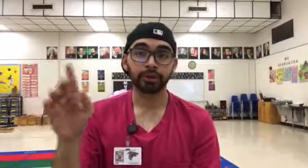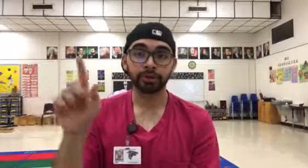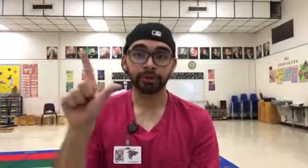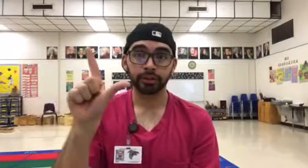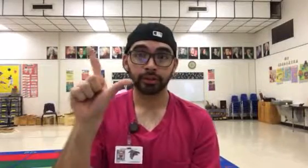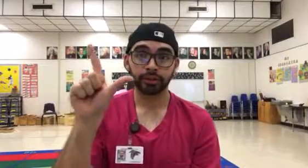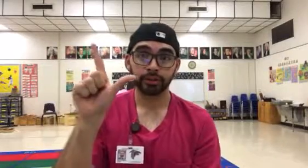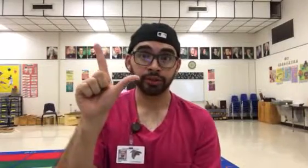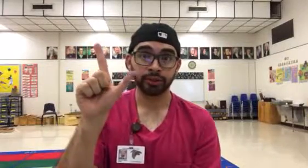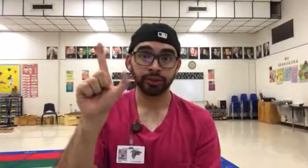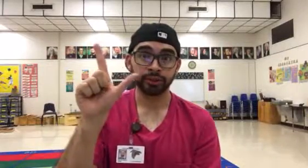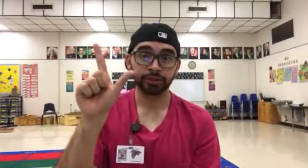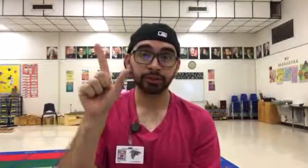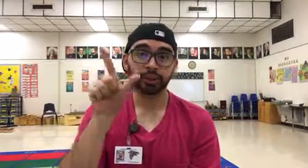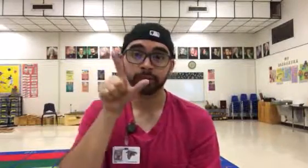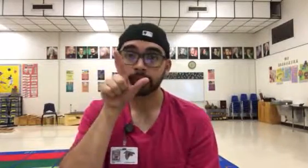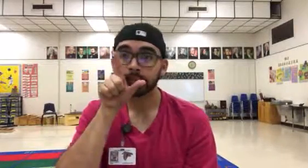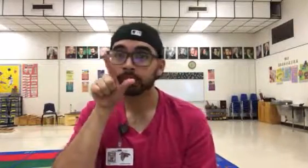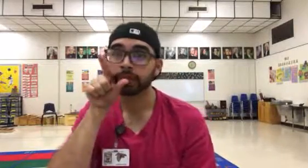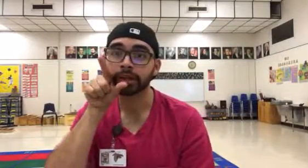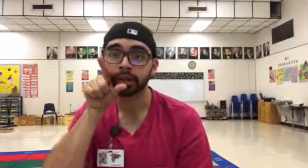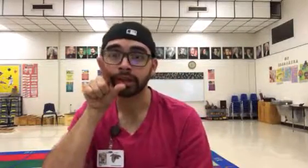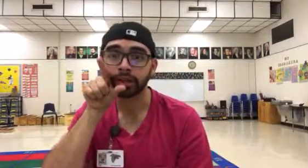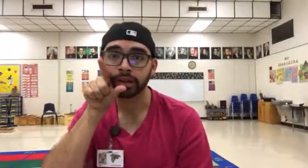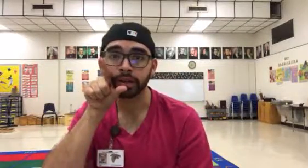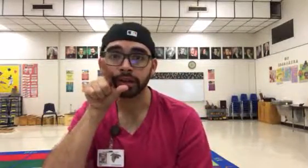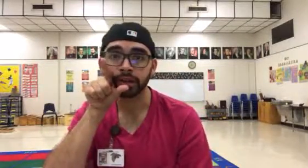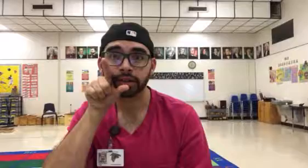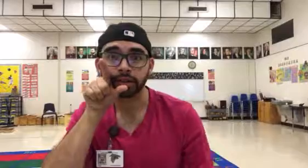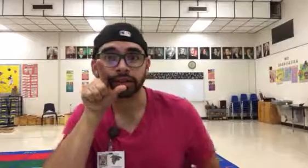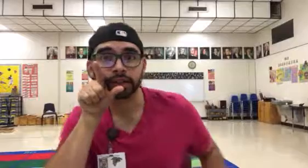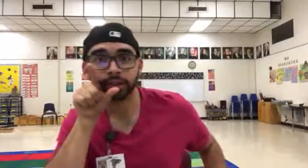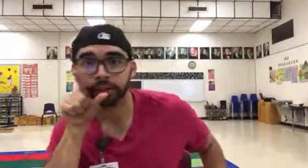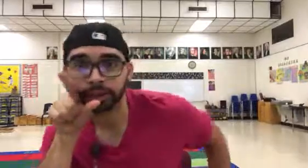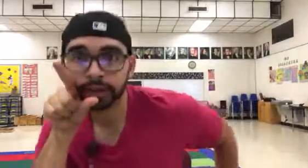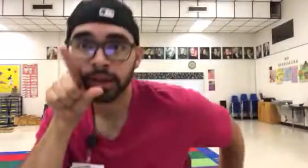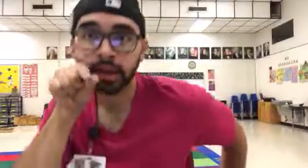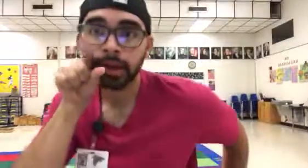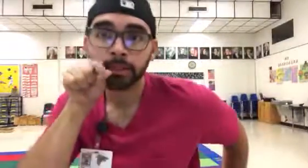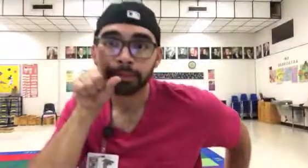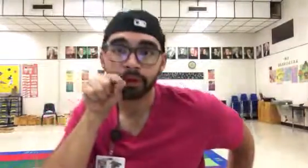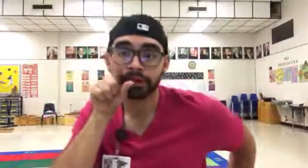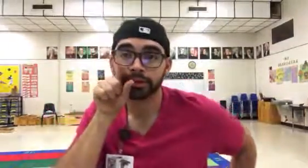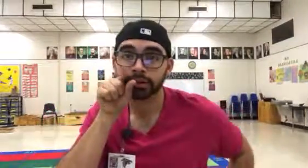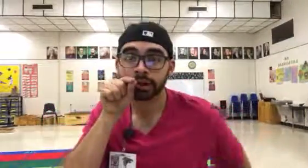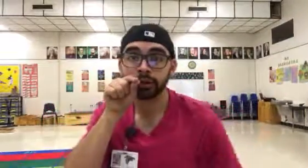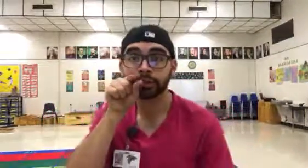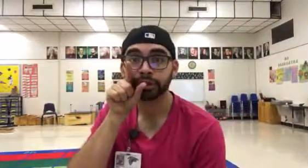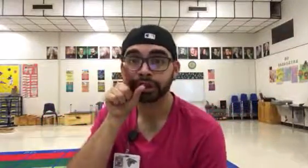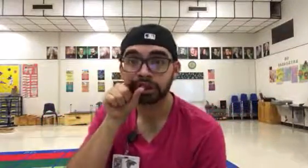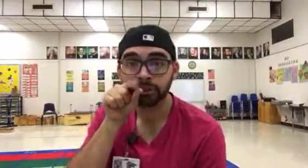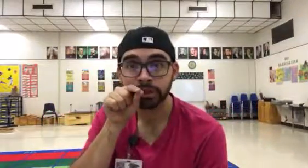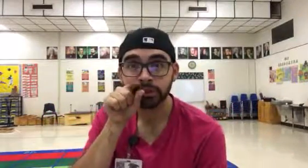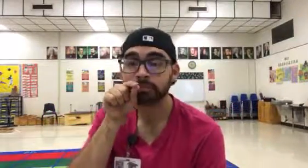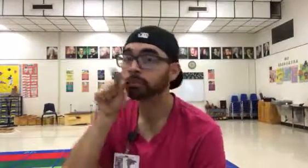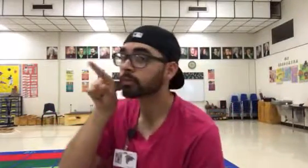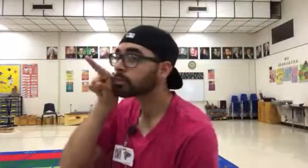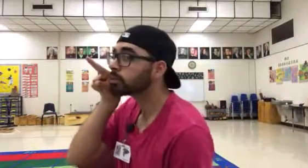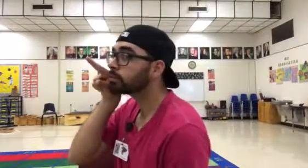birds, you're gonna use your index and your thumb. Put it right here on the side of your face. Birds, like a little birdie. Cheep, cheep, cheep. So